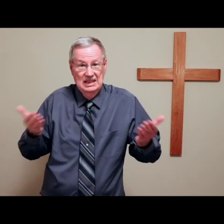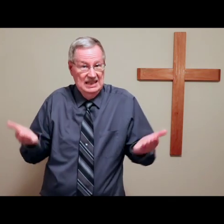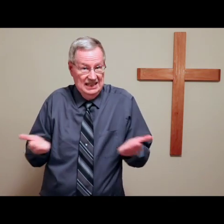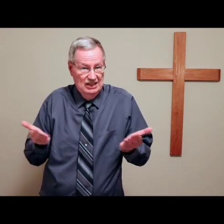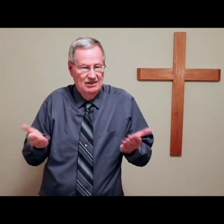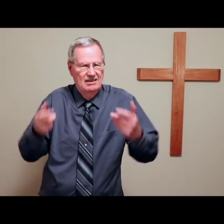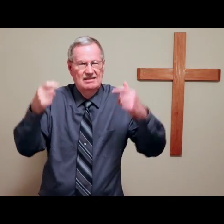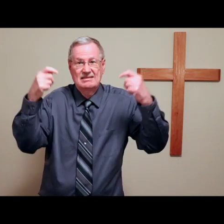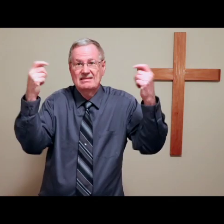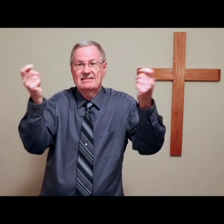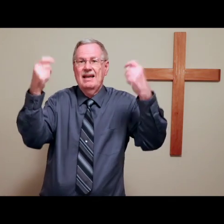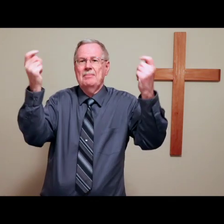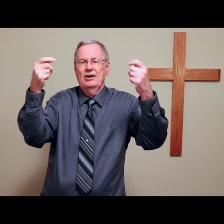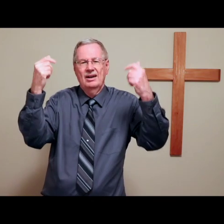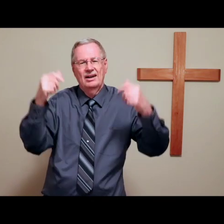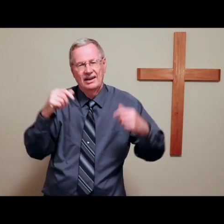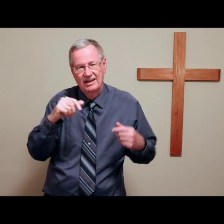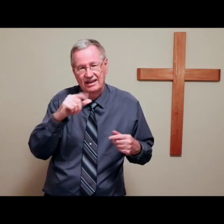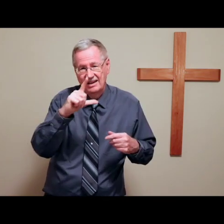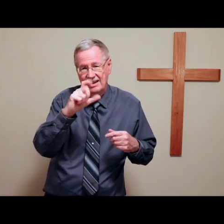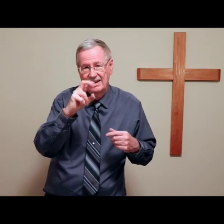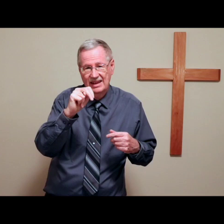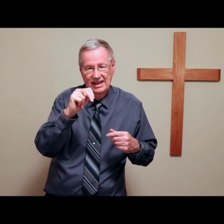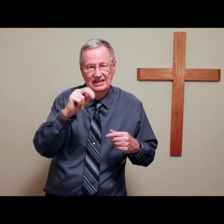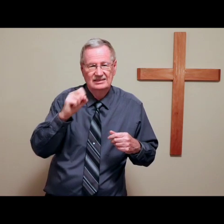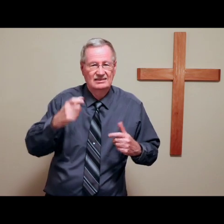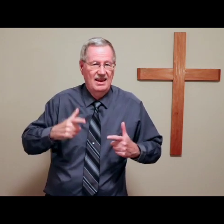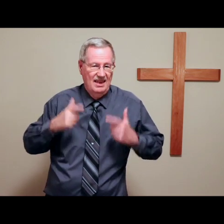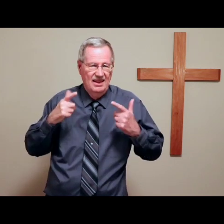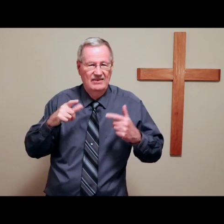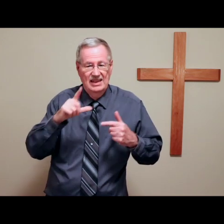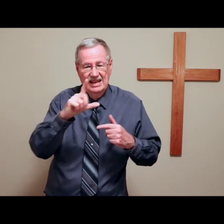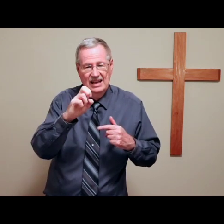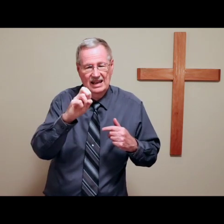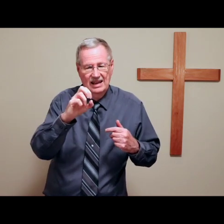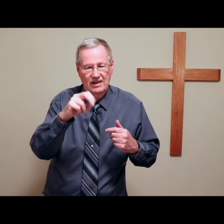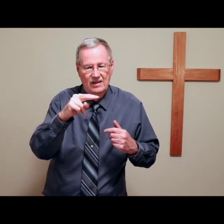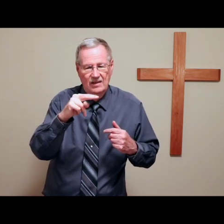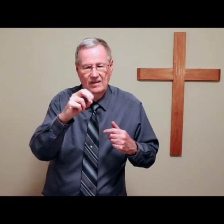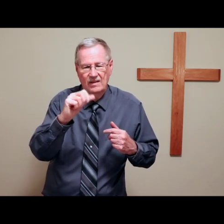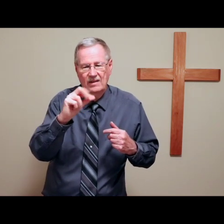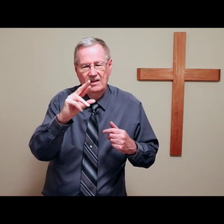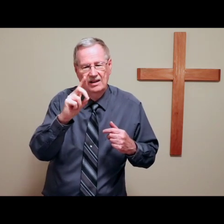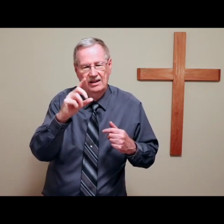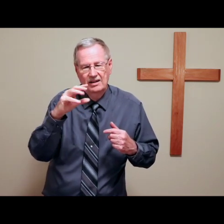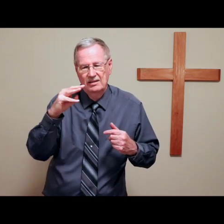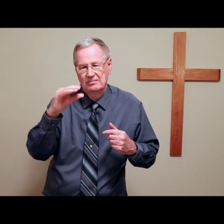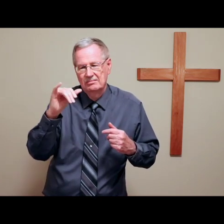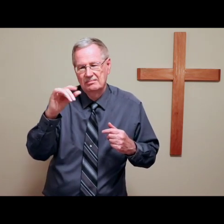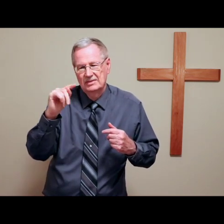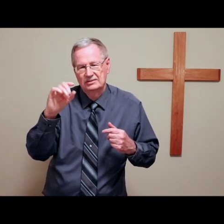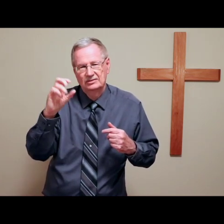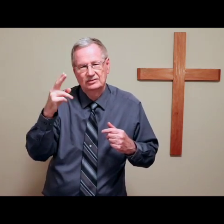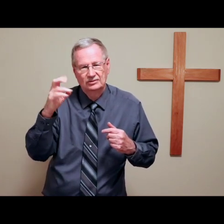Alberta, Canada. We are here to celebrate the life of Leonard